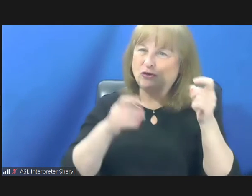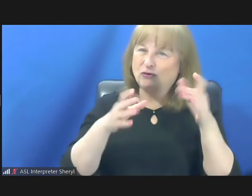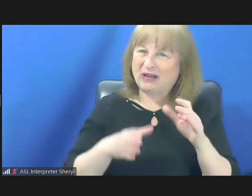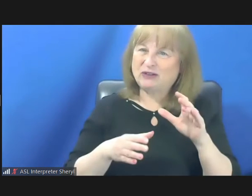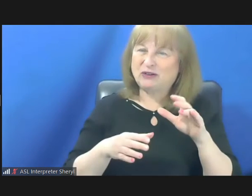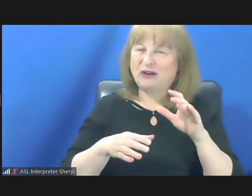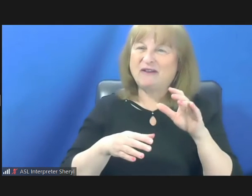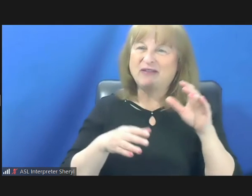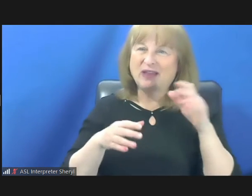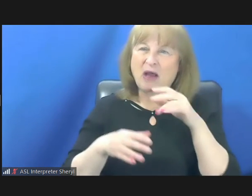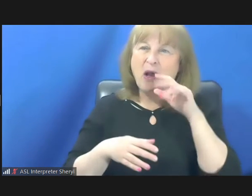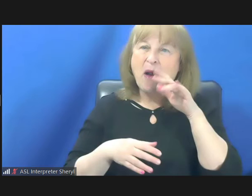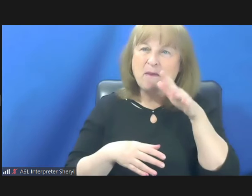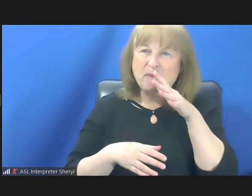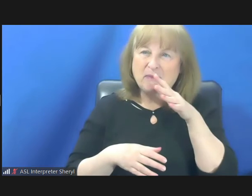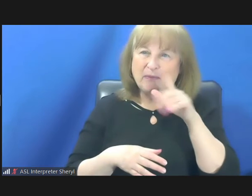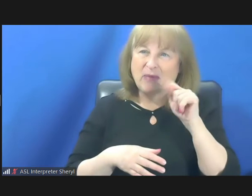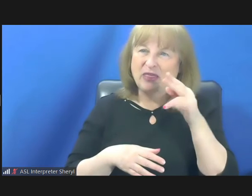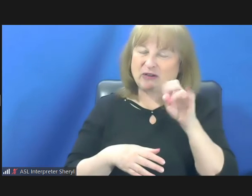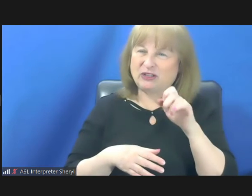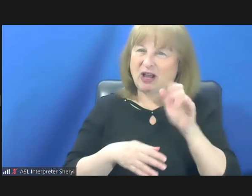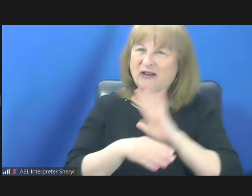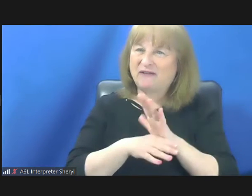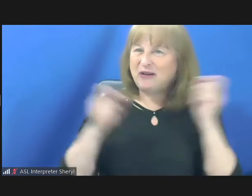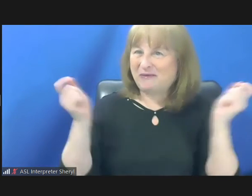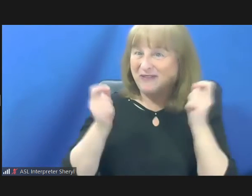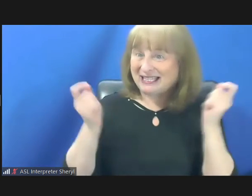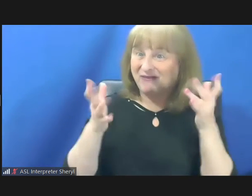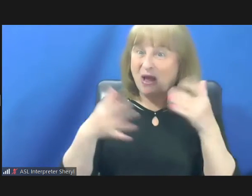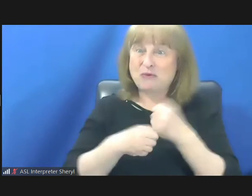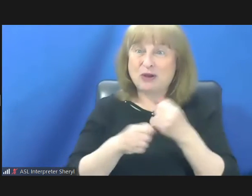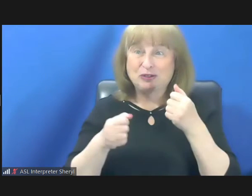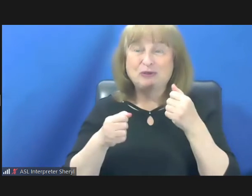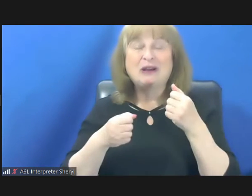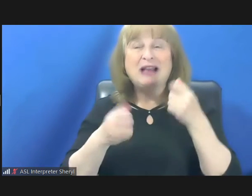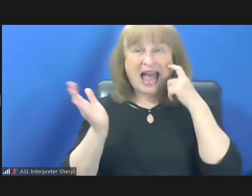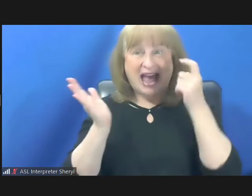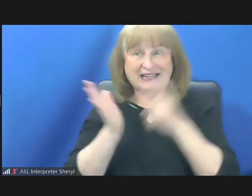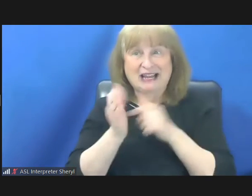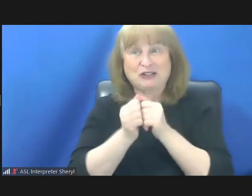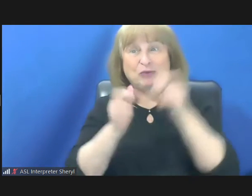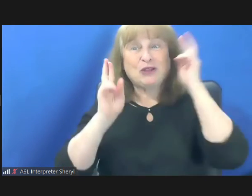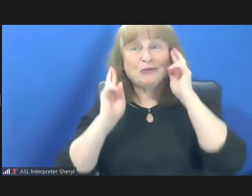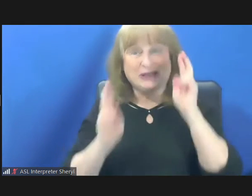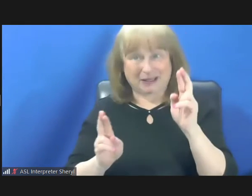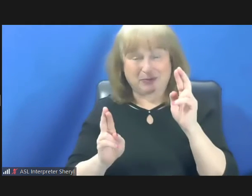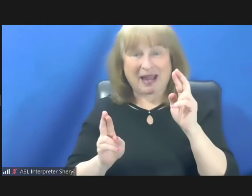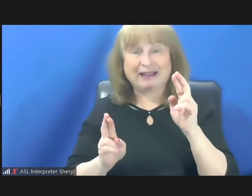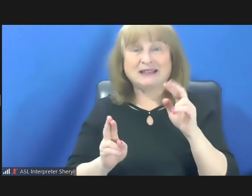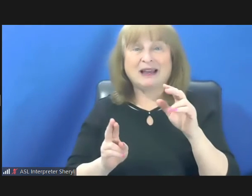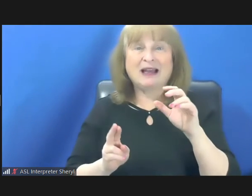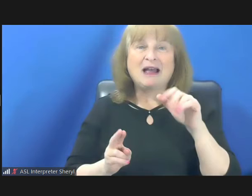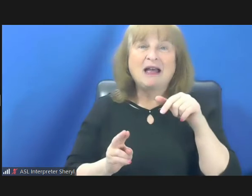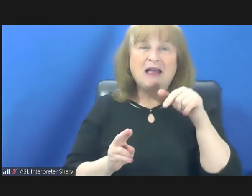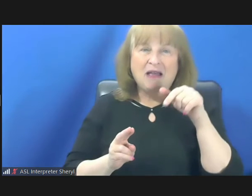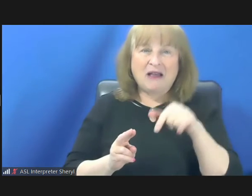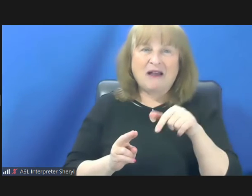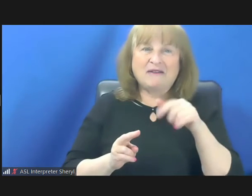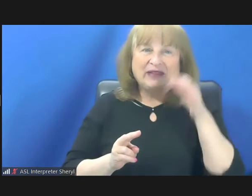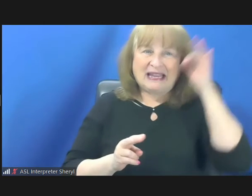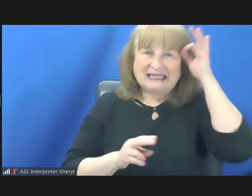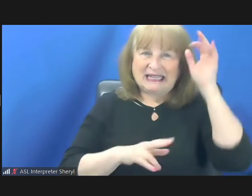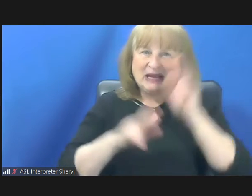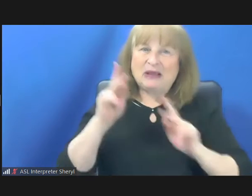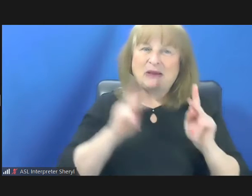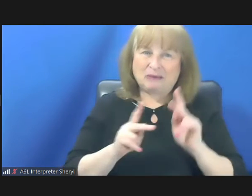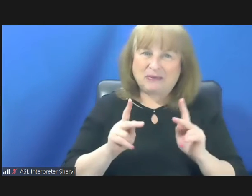Film Festival. Before I continue, I want to acknowledge with respect the Piscataway people on whose traditional territory